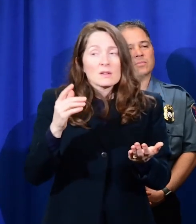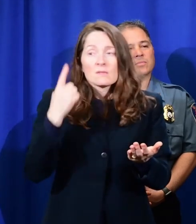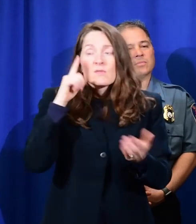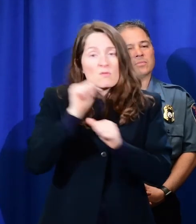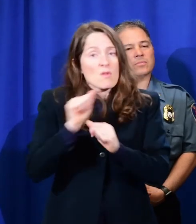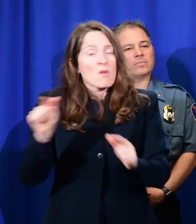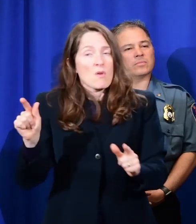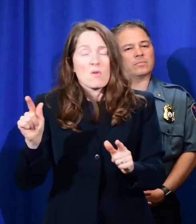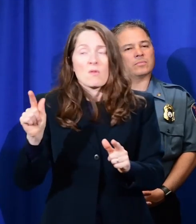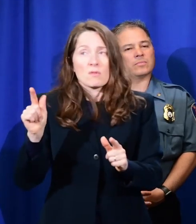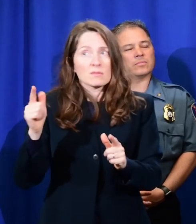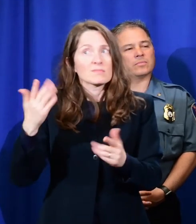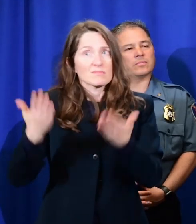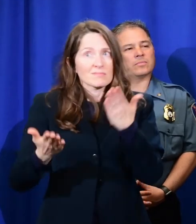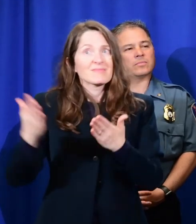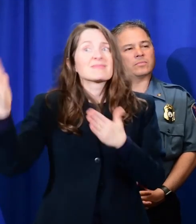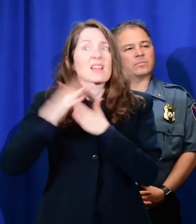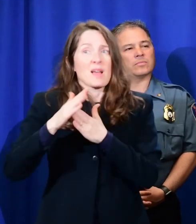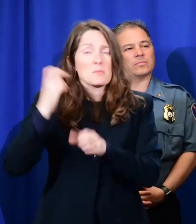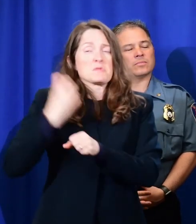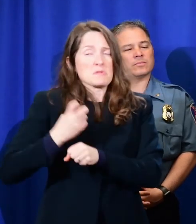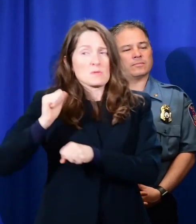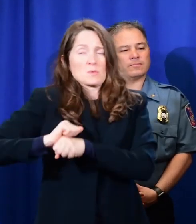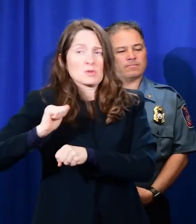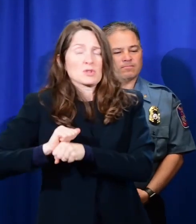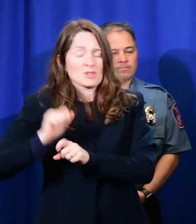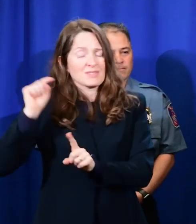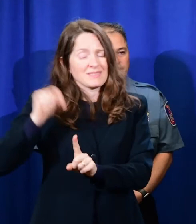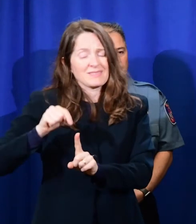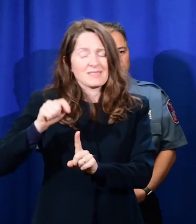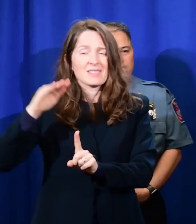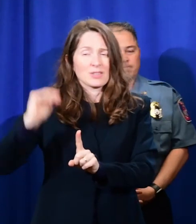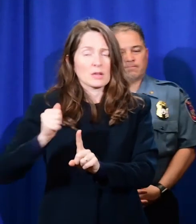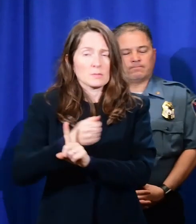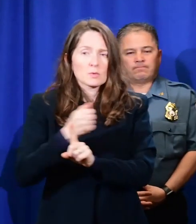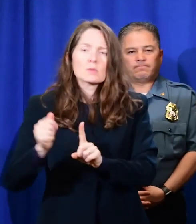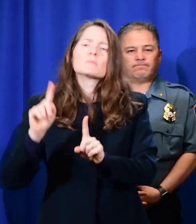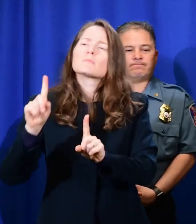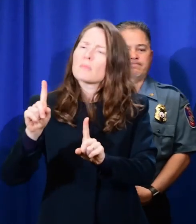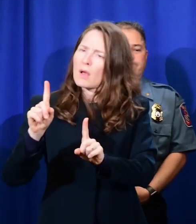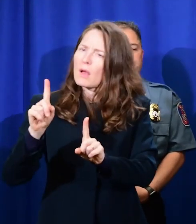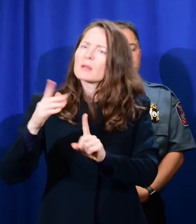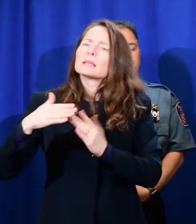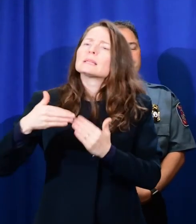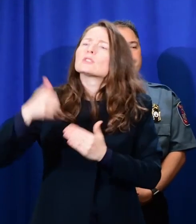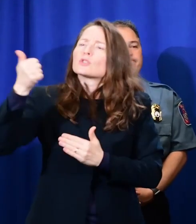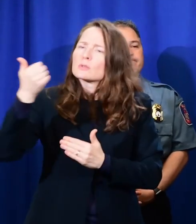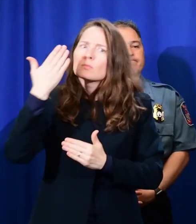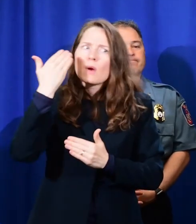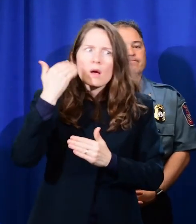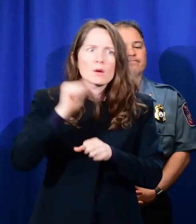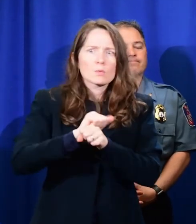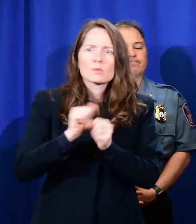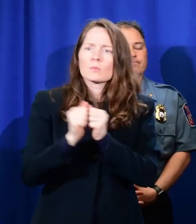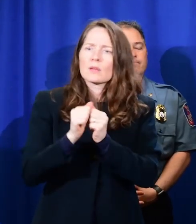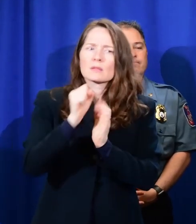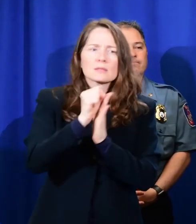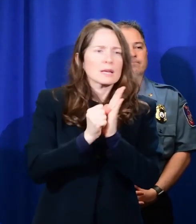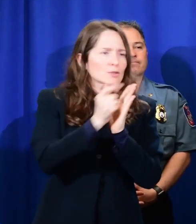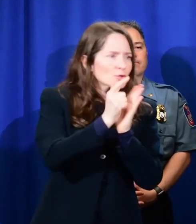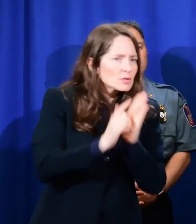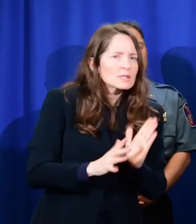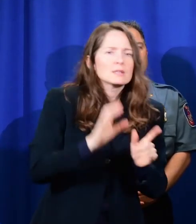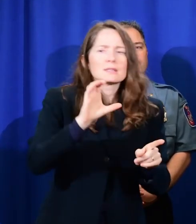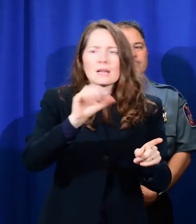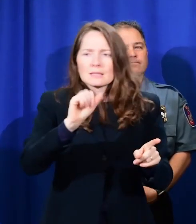with such committed professionals, police detectives, state's attorneys, counselors, all with a common mission to protect children and support